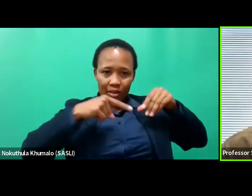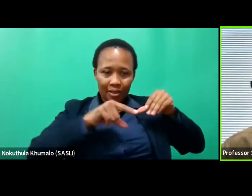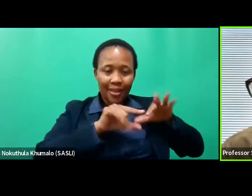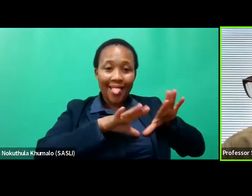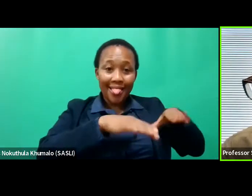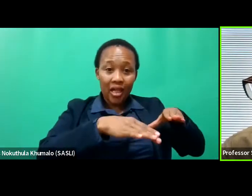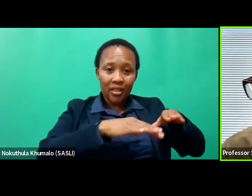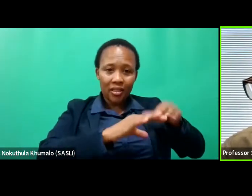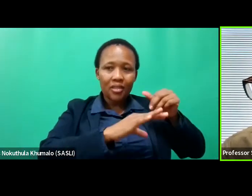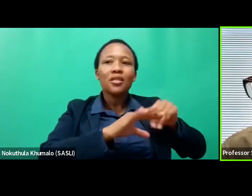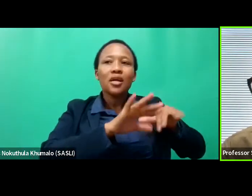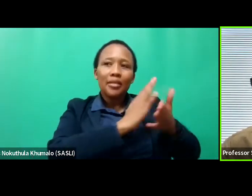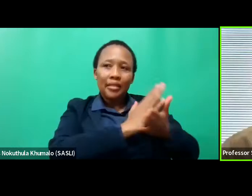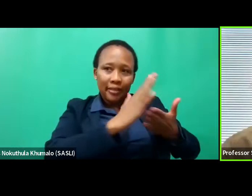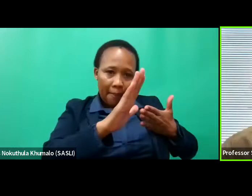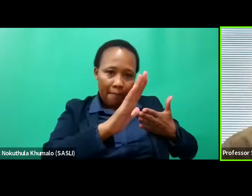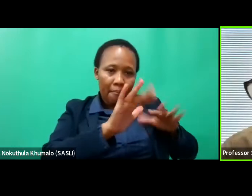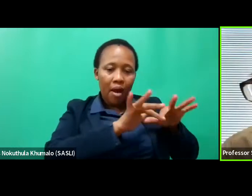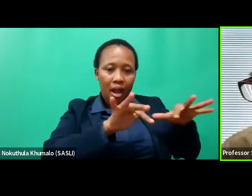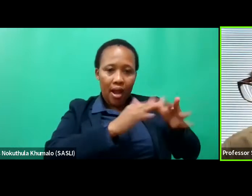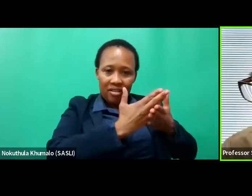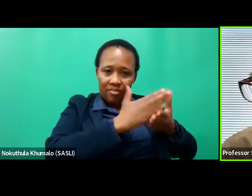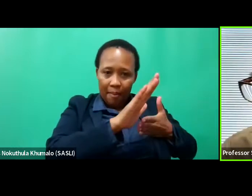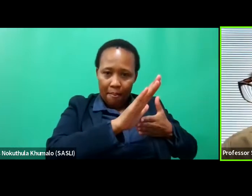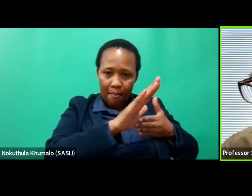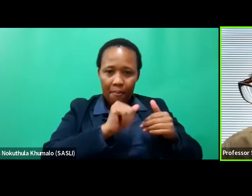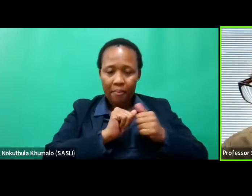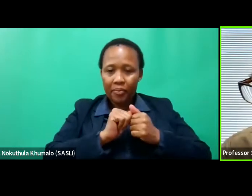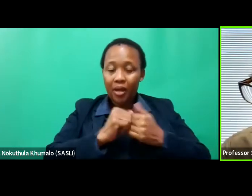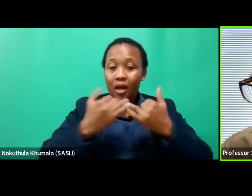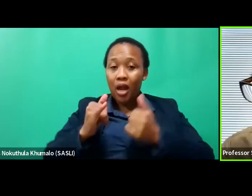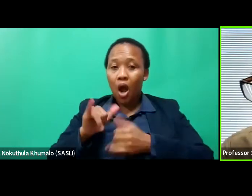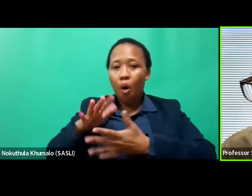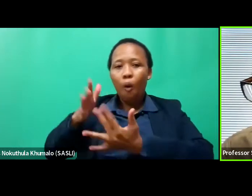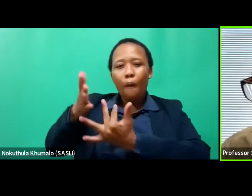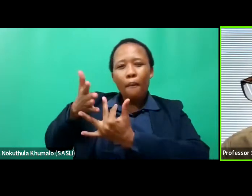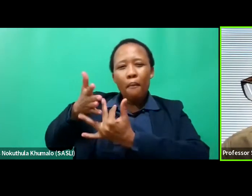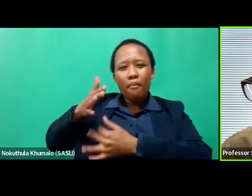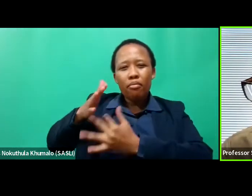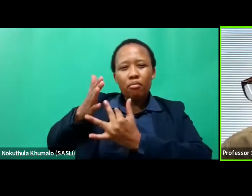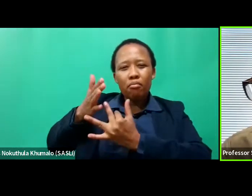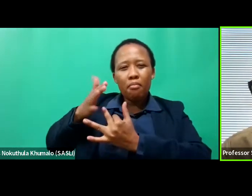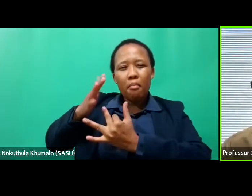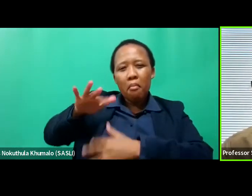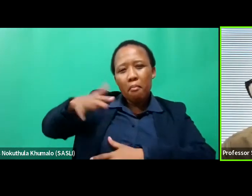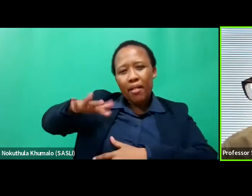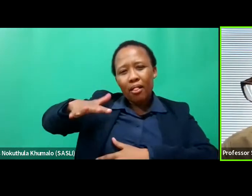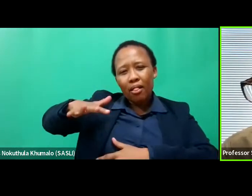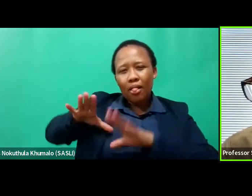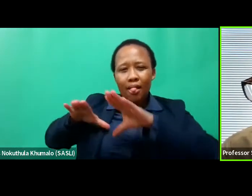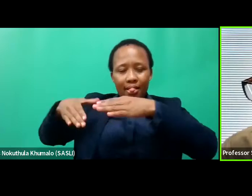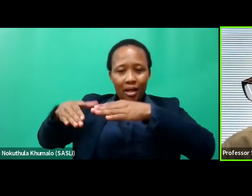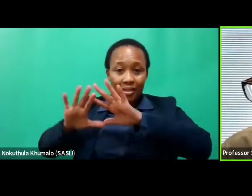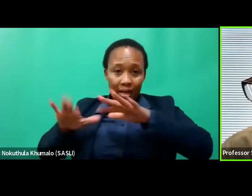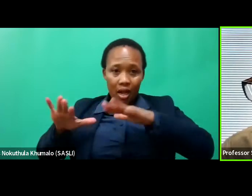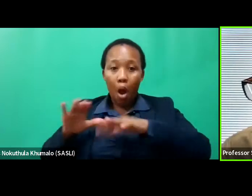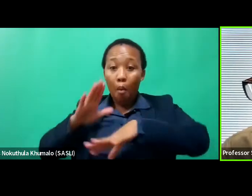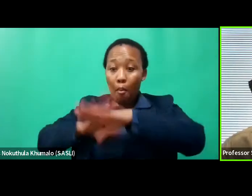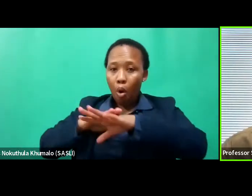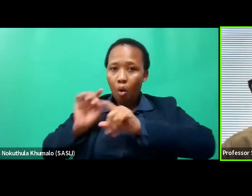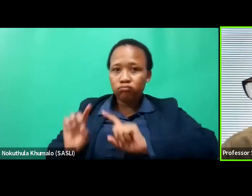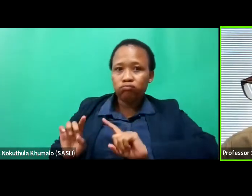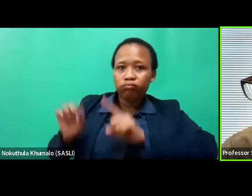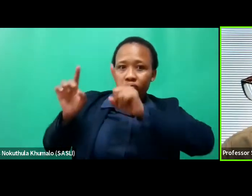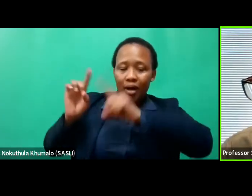of middle class culture. He argued that middle class learners are more likely to succeed because the education system is